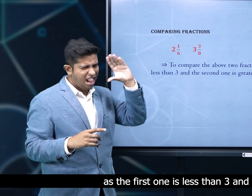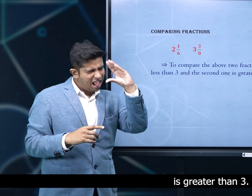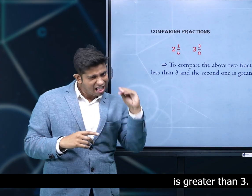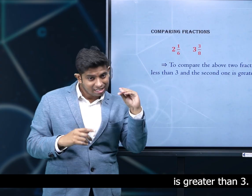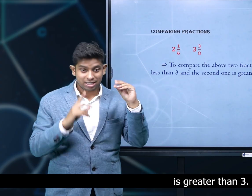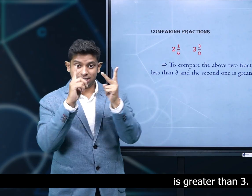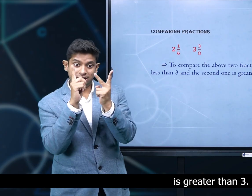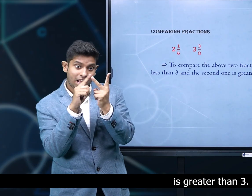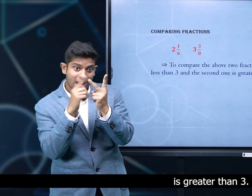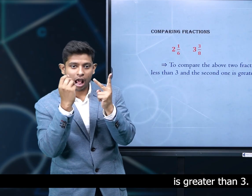is greater than 3.